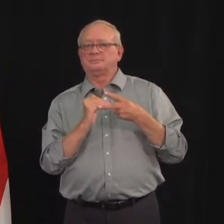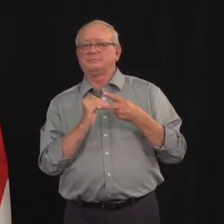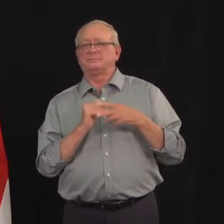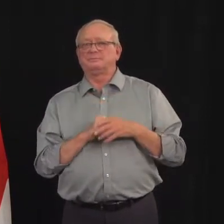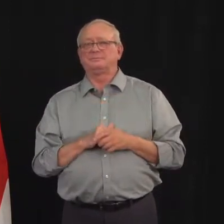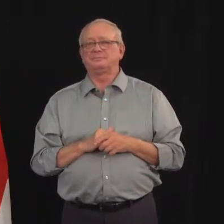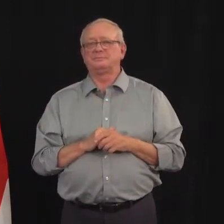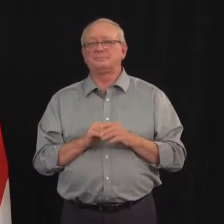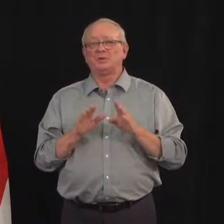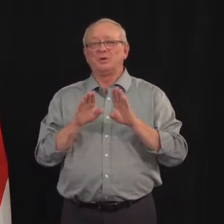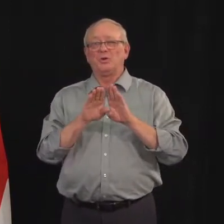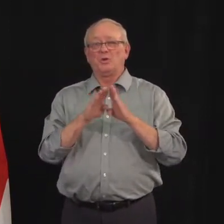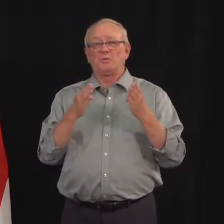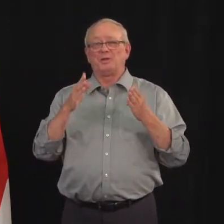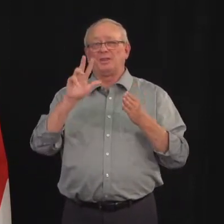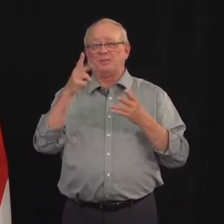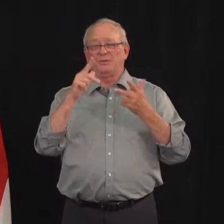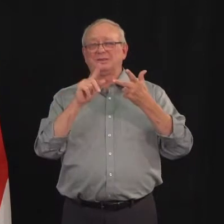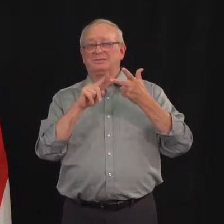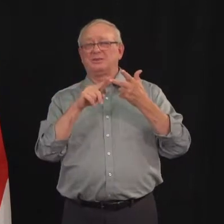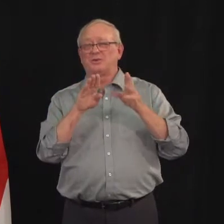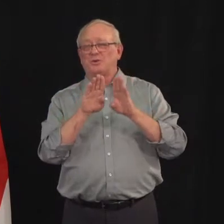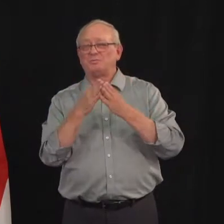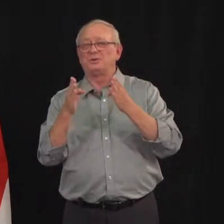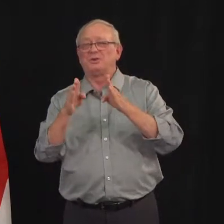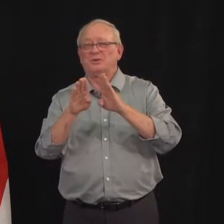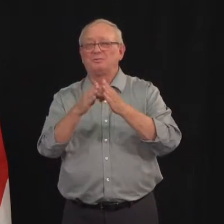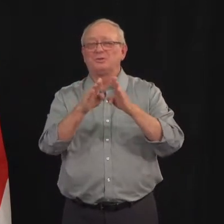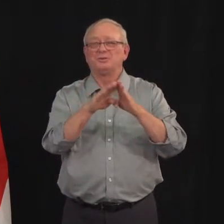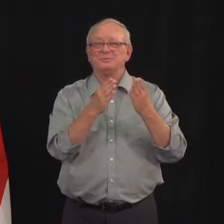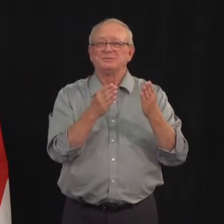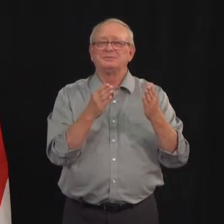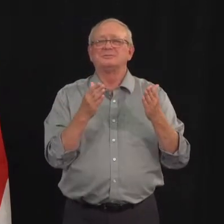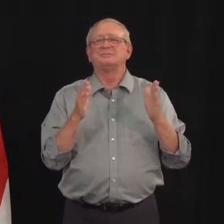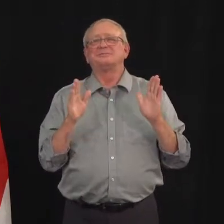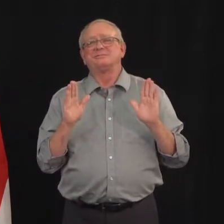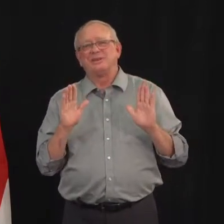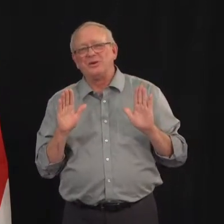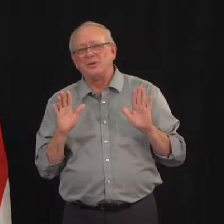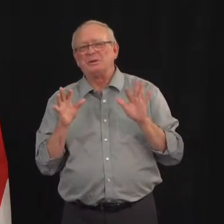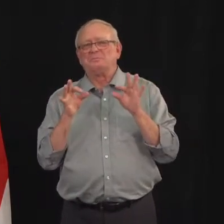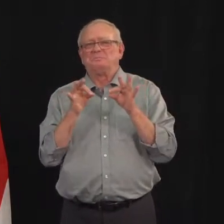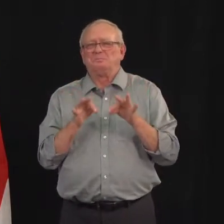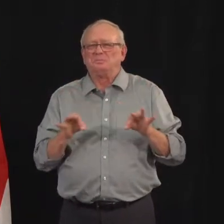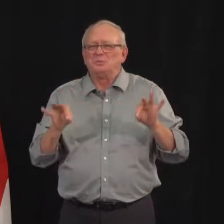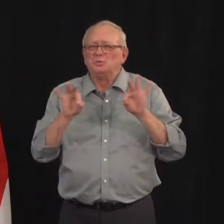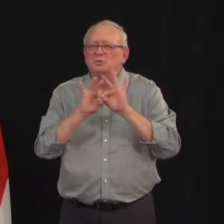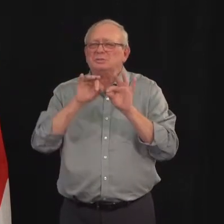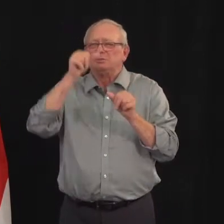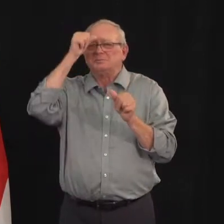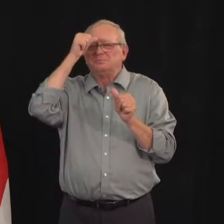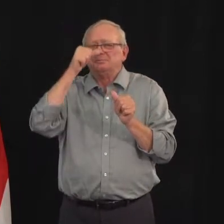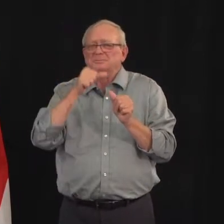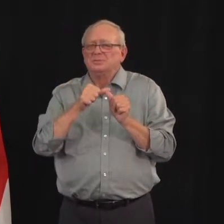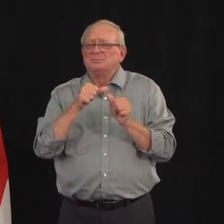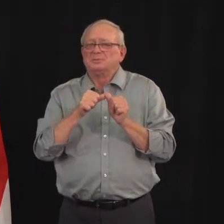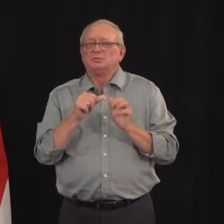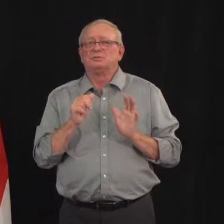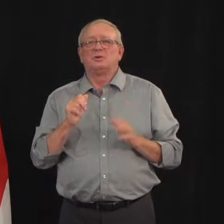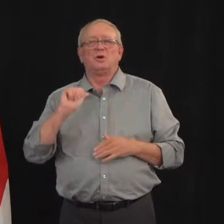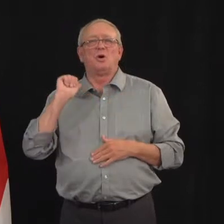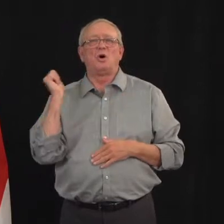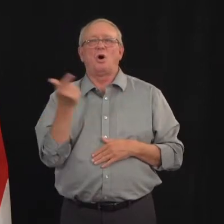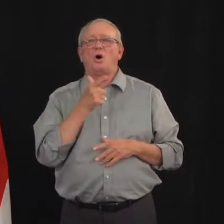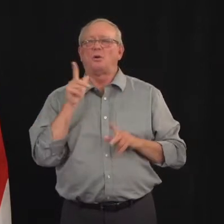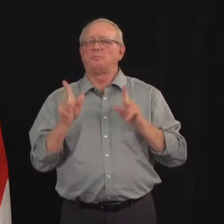timing, it's important to remember that we, as I said earlier, all of us need many things